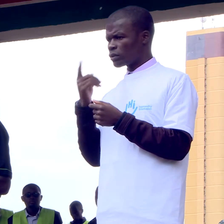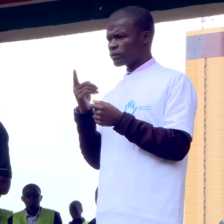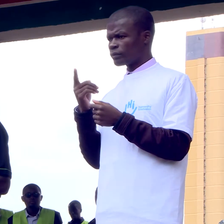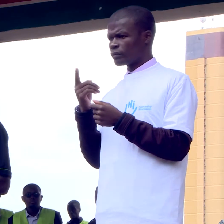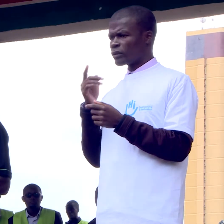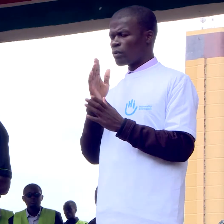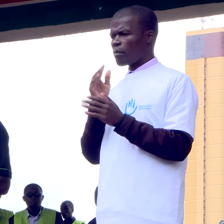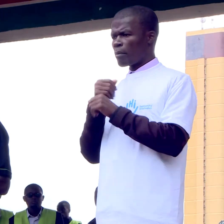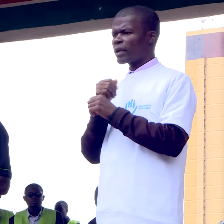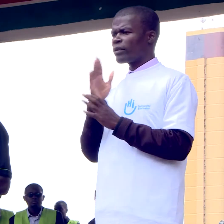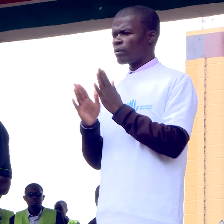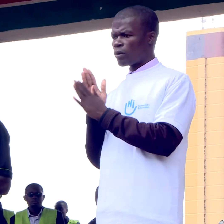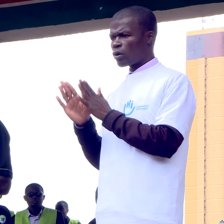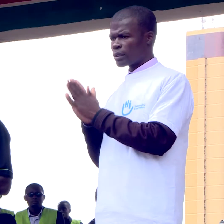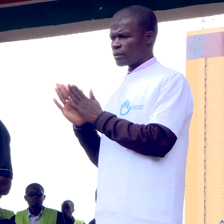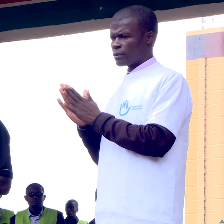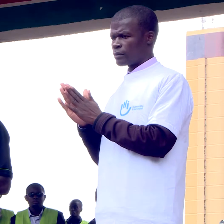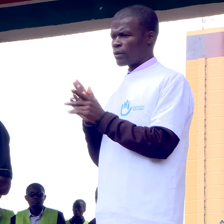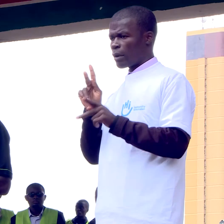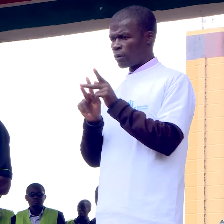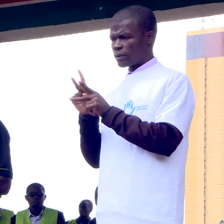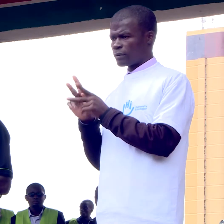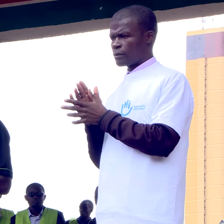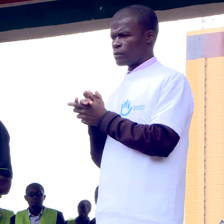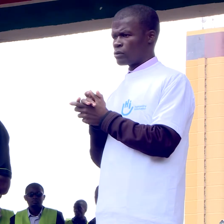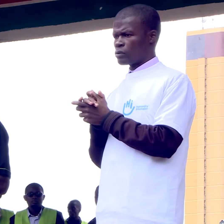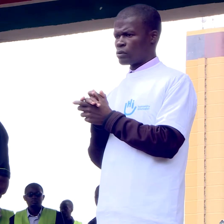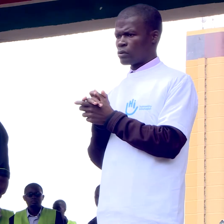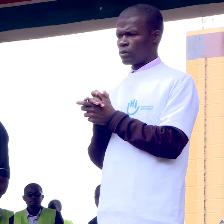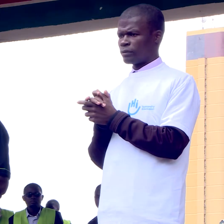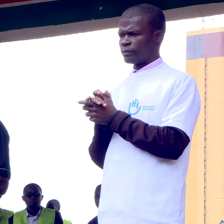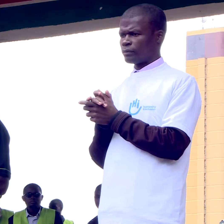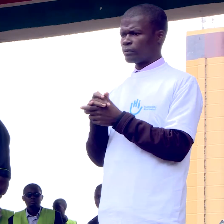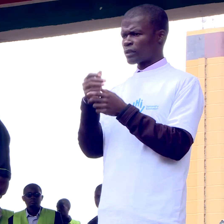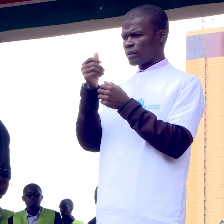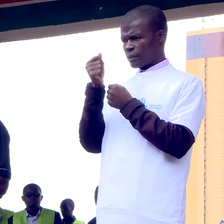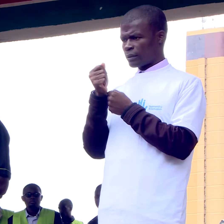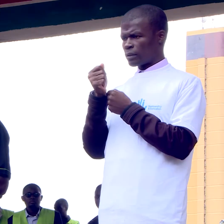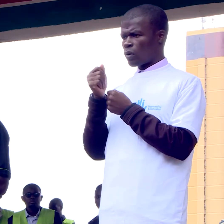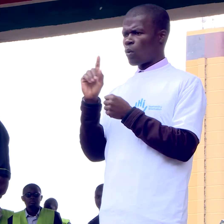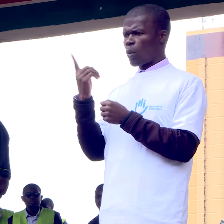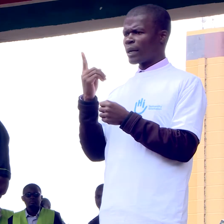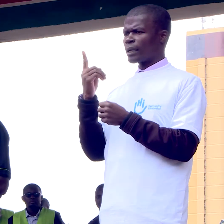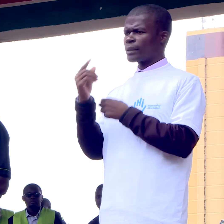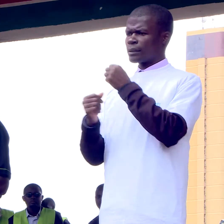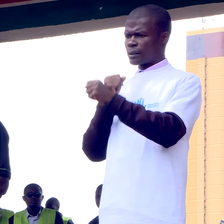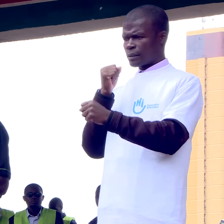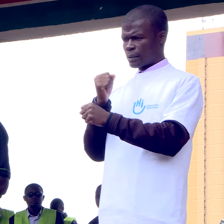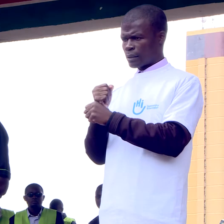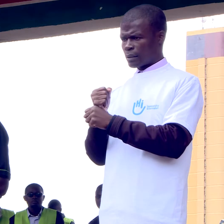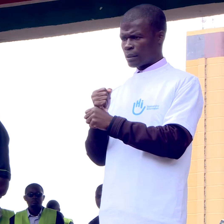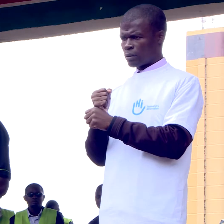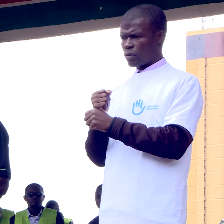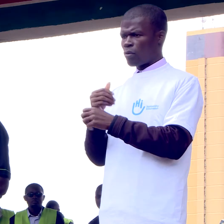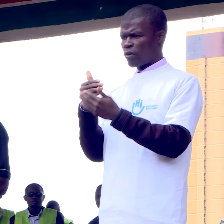process in order to ensure the electoral legal framework is in place at least 1 year before the